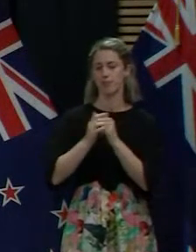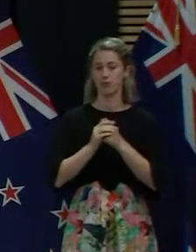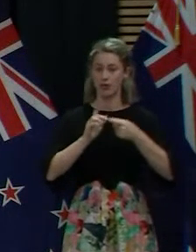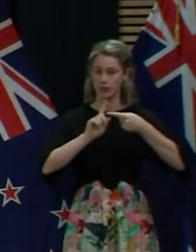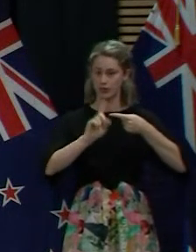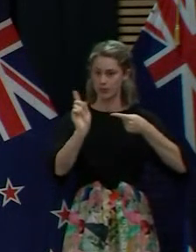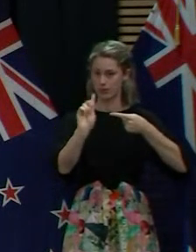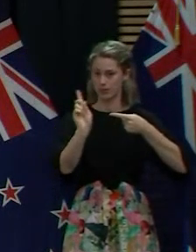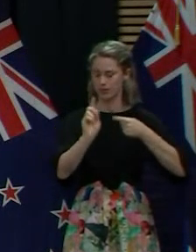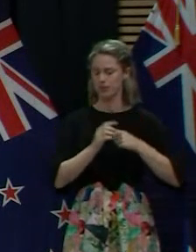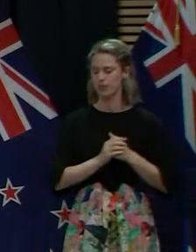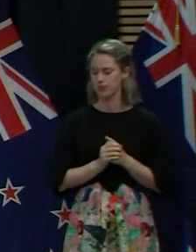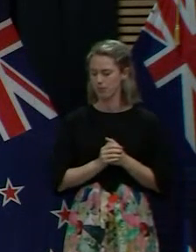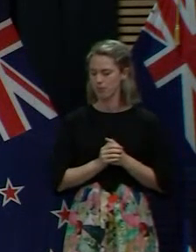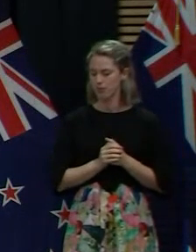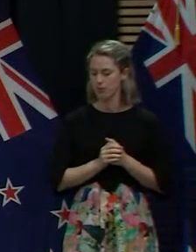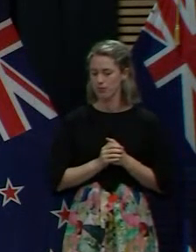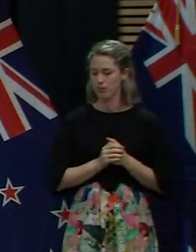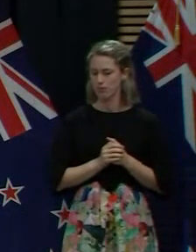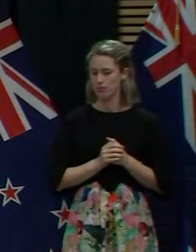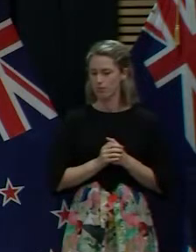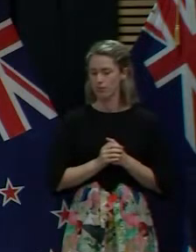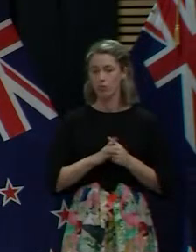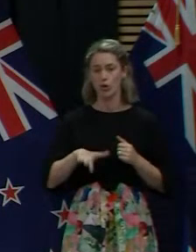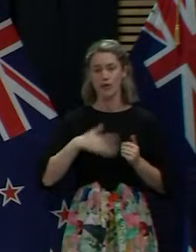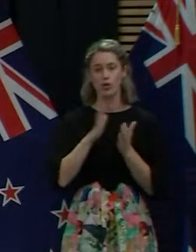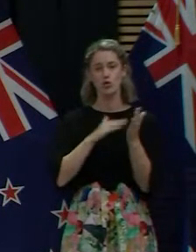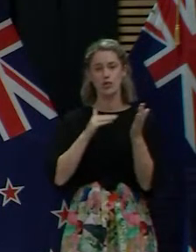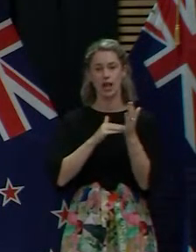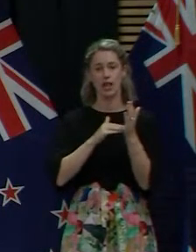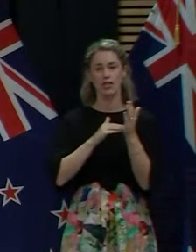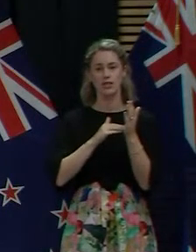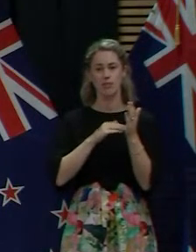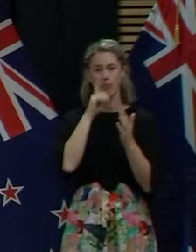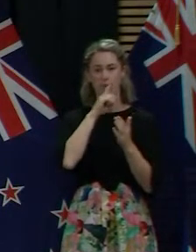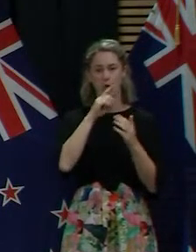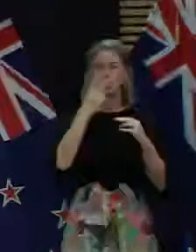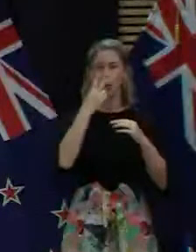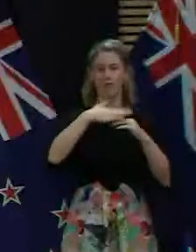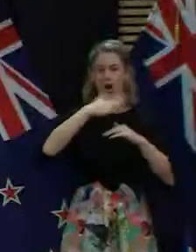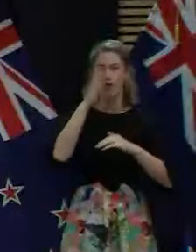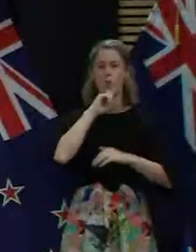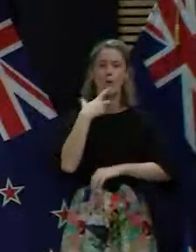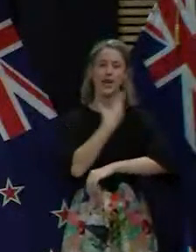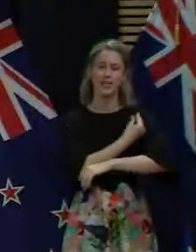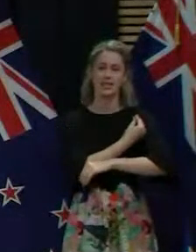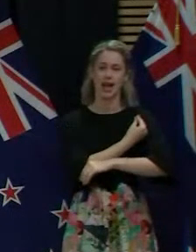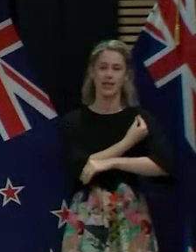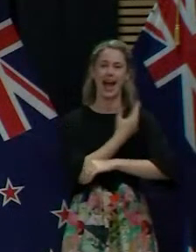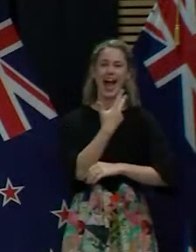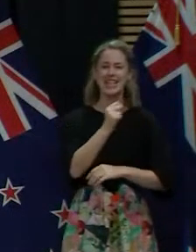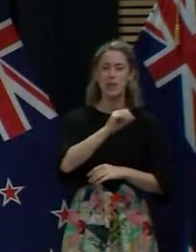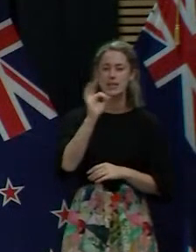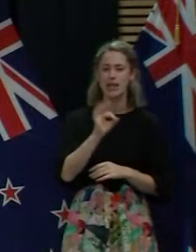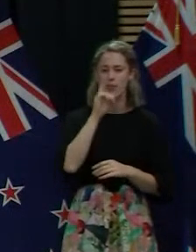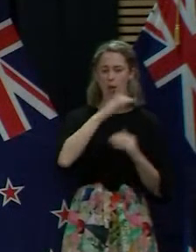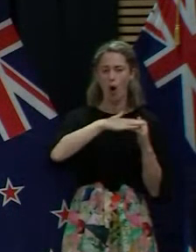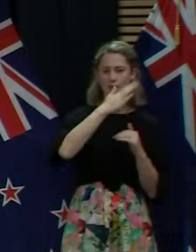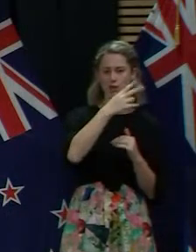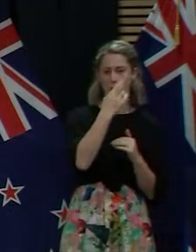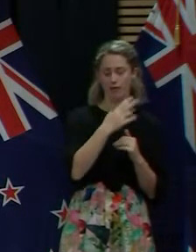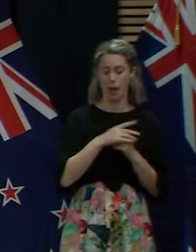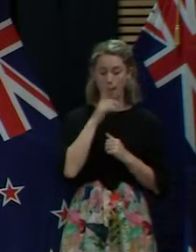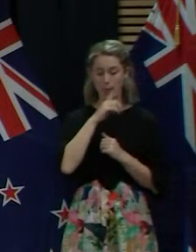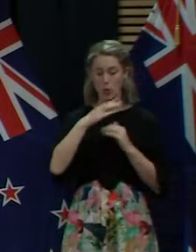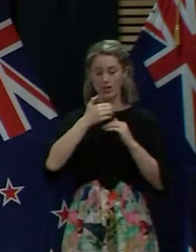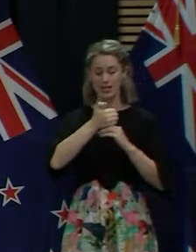is that we are on track to vaccinate upwards of 80% of those aged over 12. That's fantastic. For those over